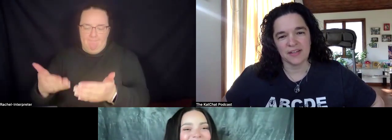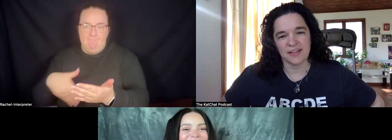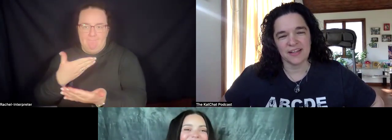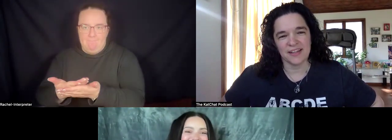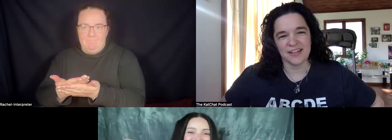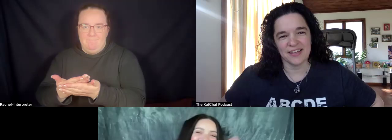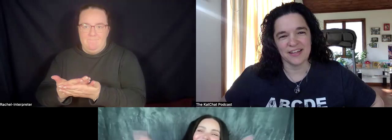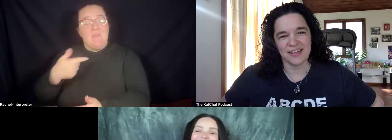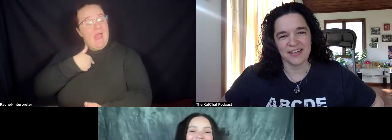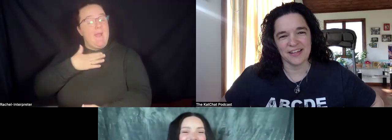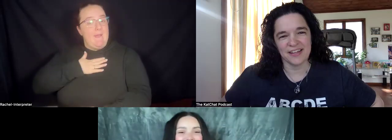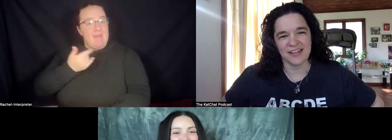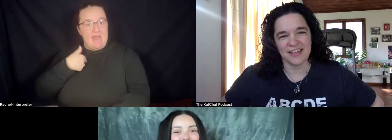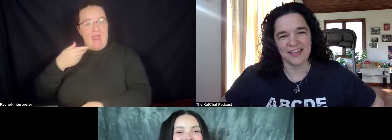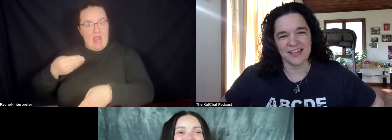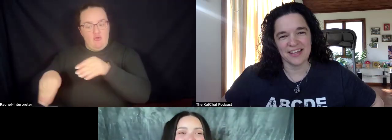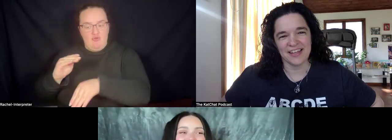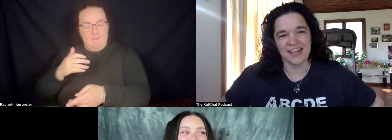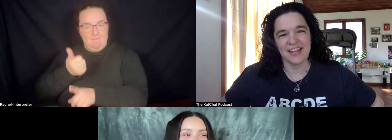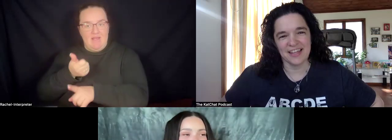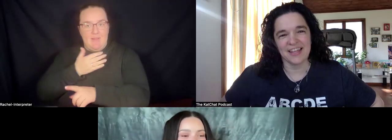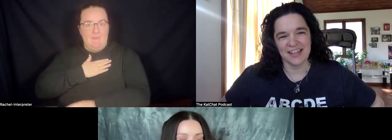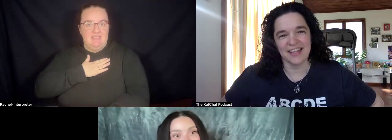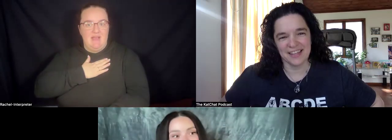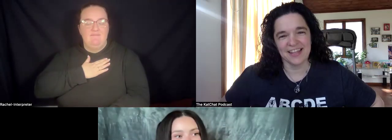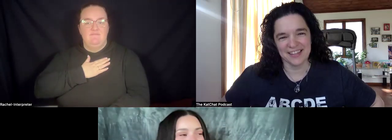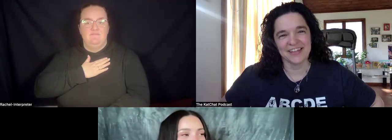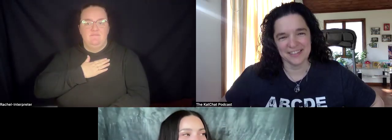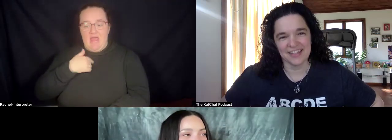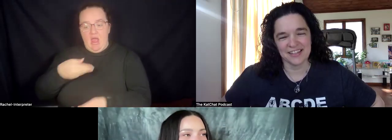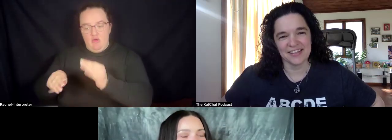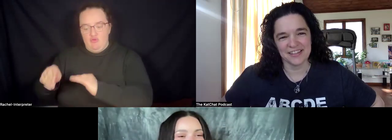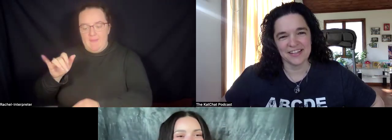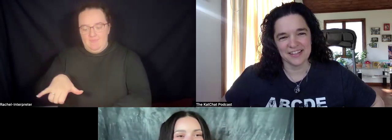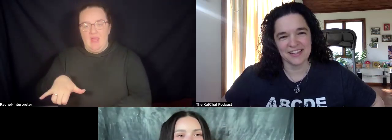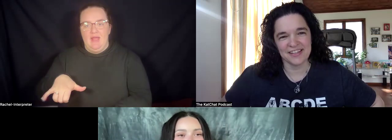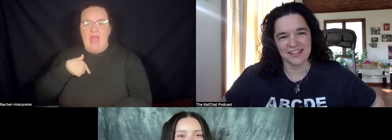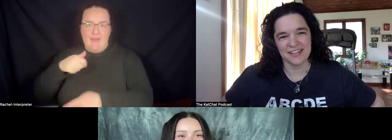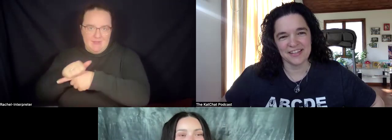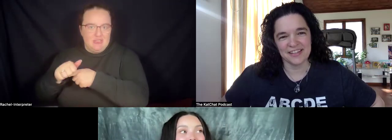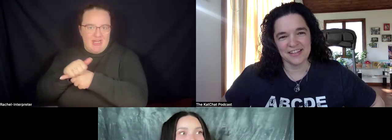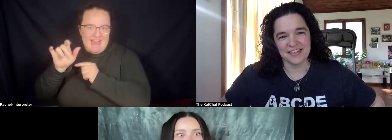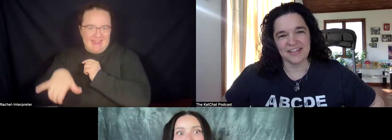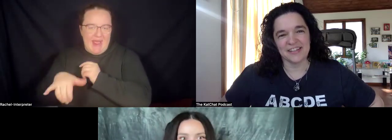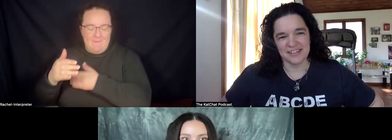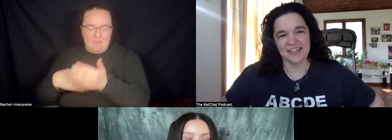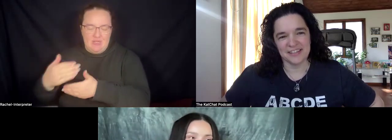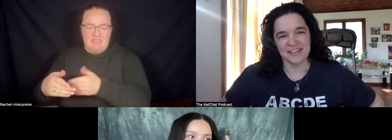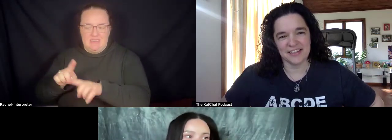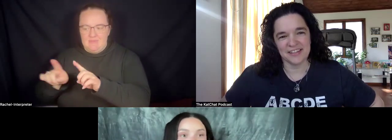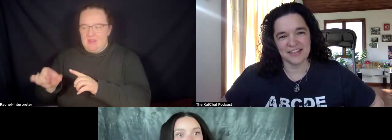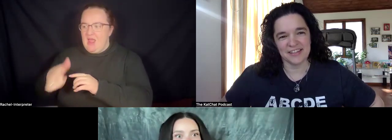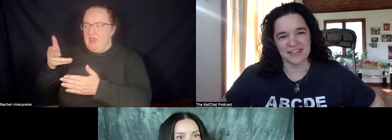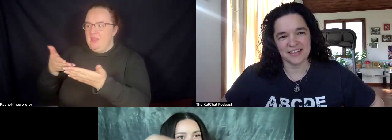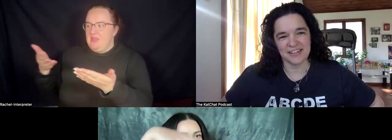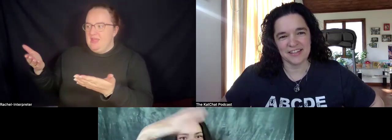rap mine though. My little one. Like I was wrapping that. I had been trained on that process, but with some of the other things, so